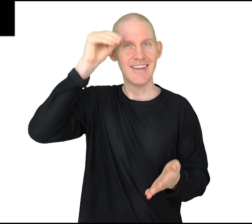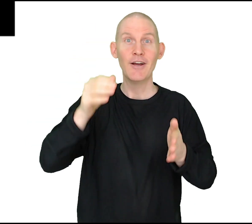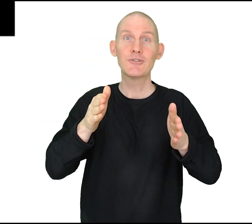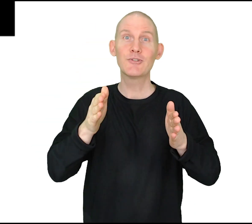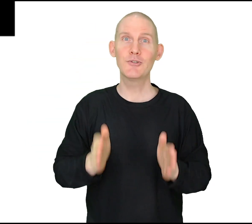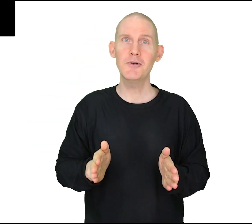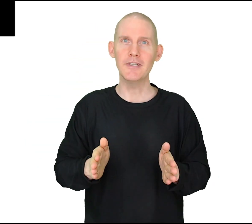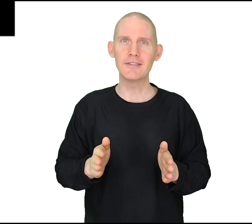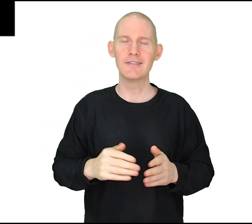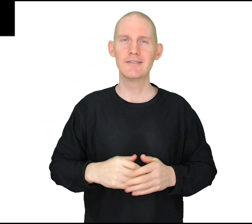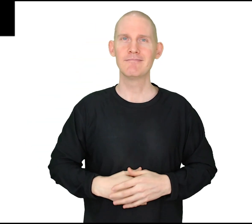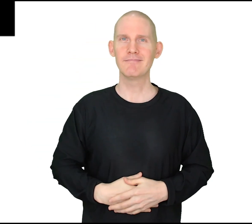Student.